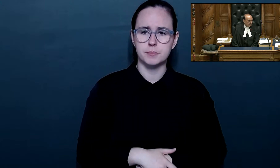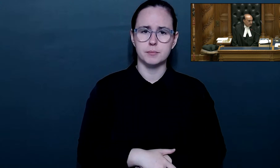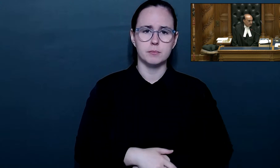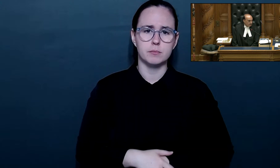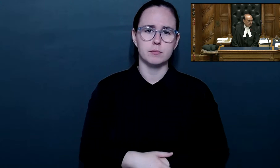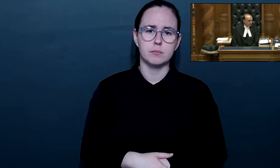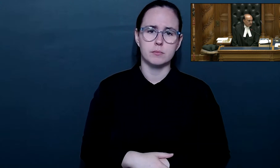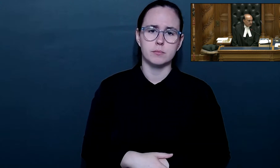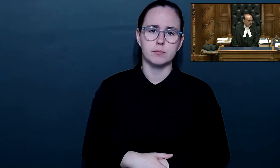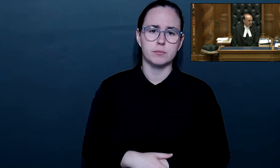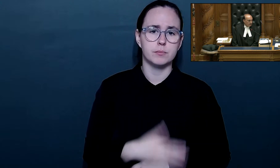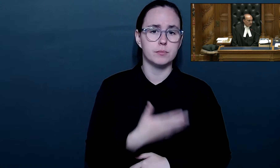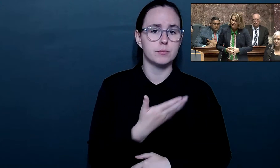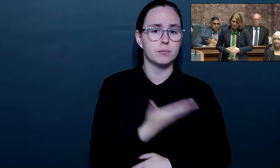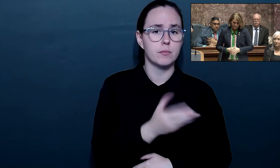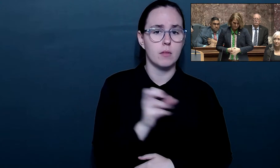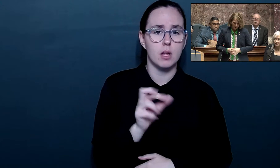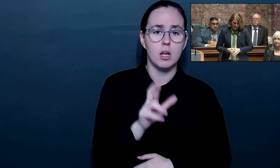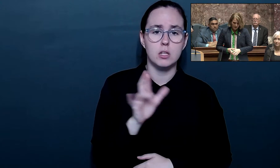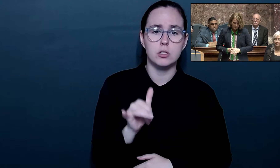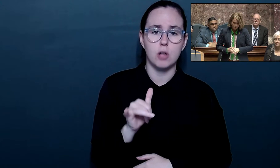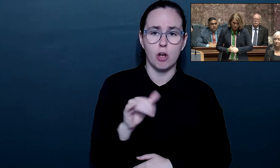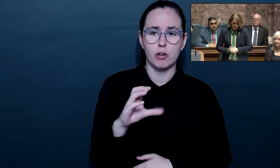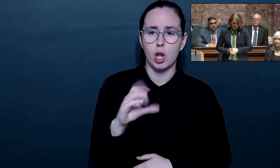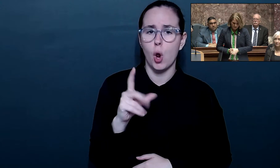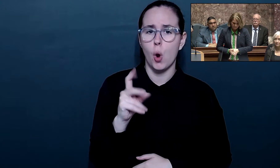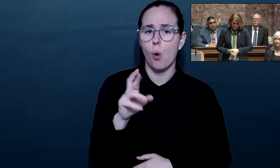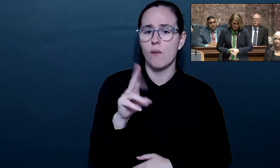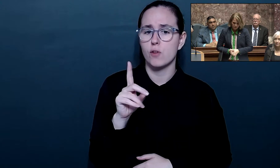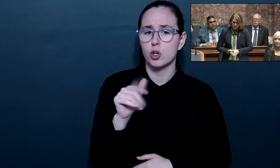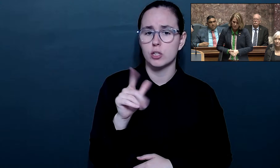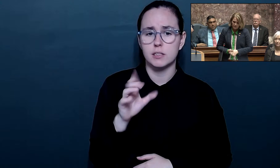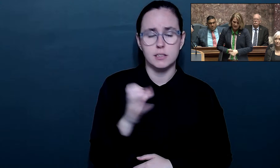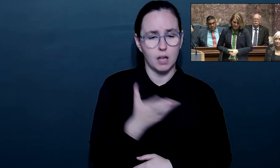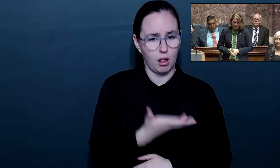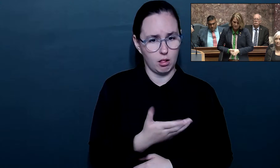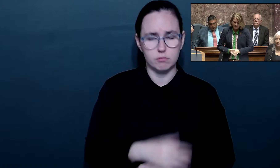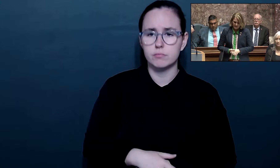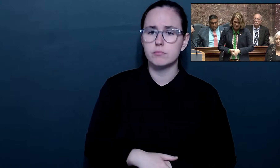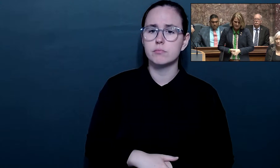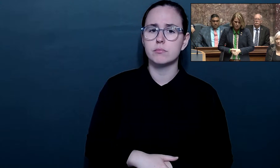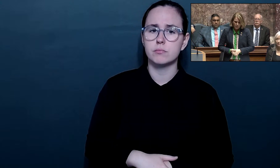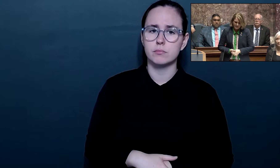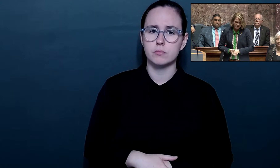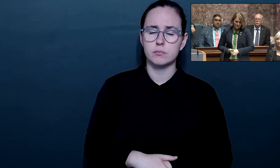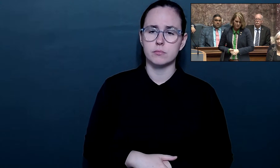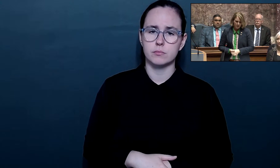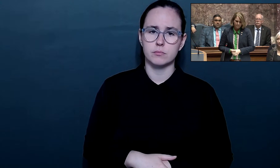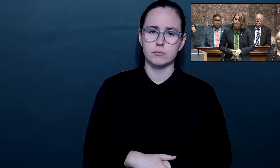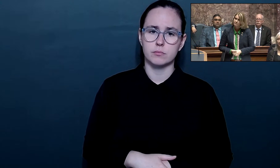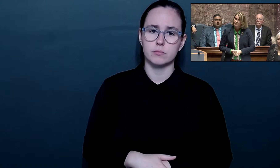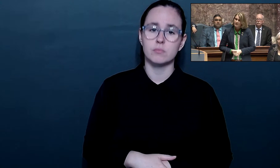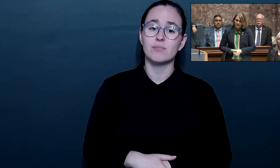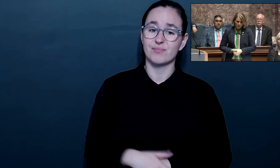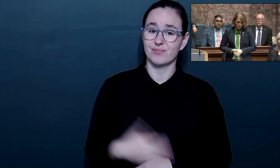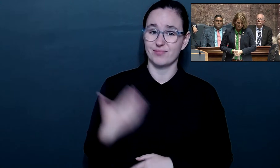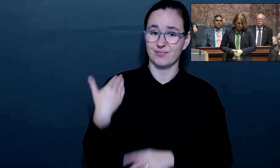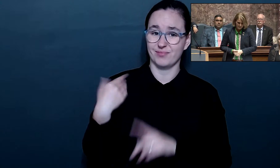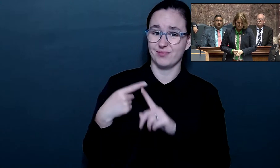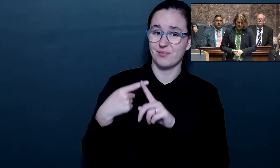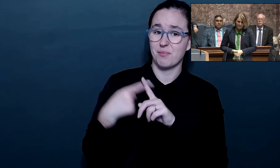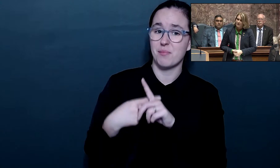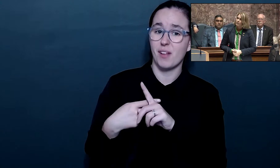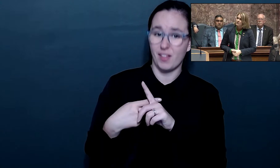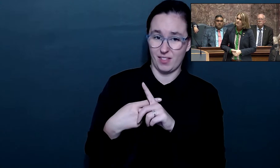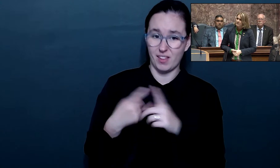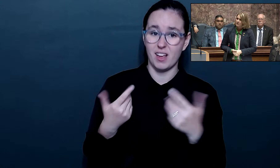Speaker. Last month, a young nurse took her own life after being attacked twice on the job, one